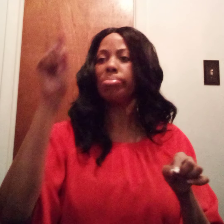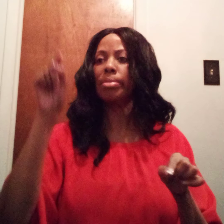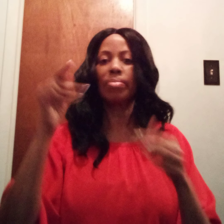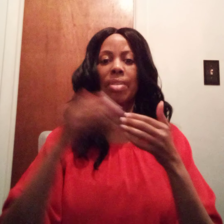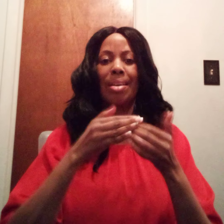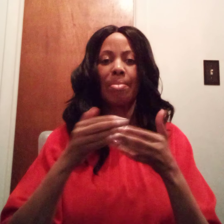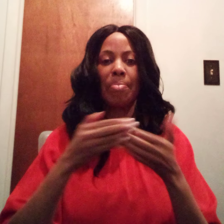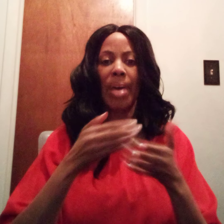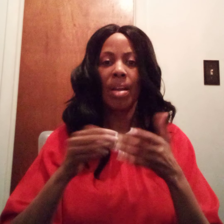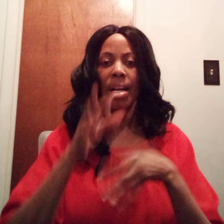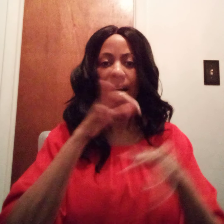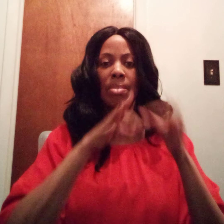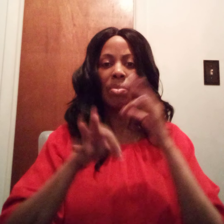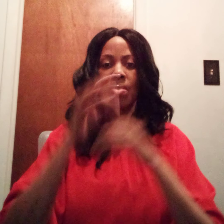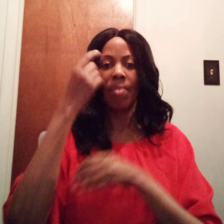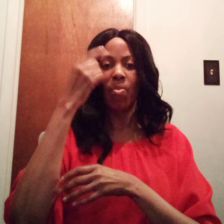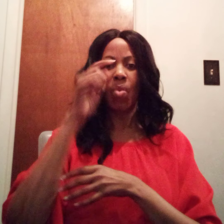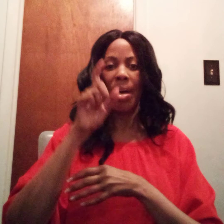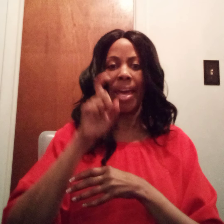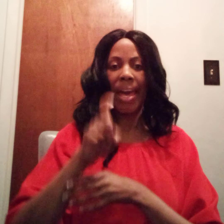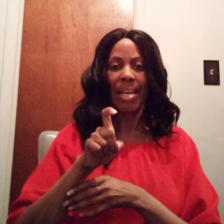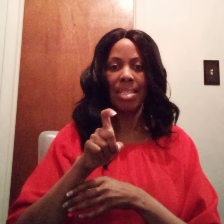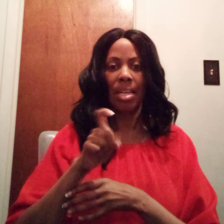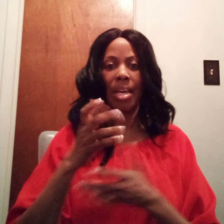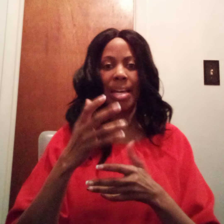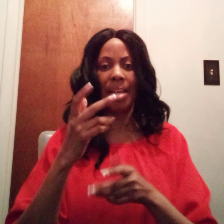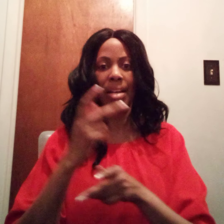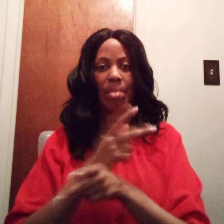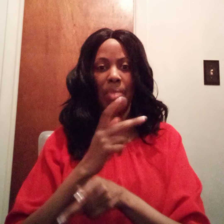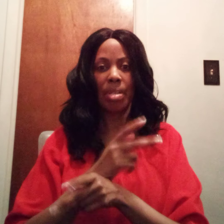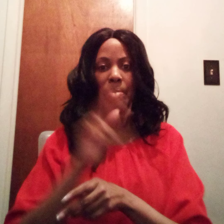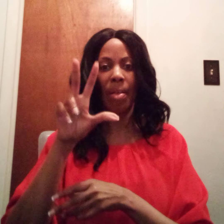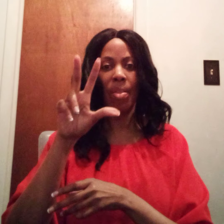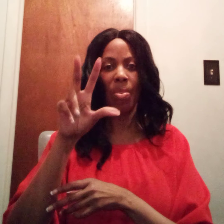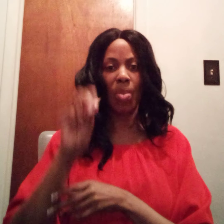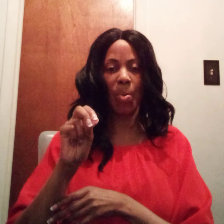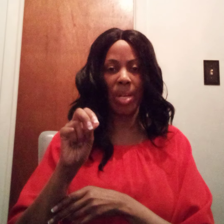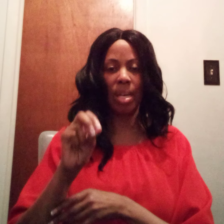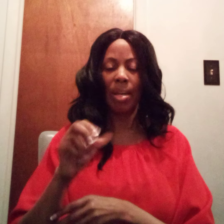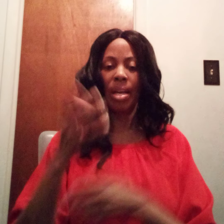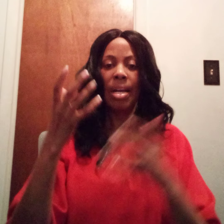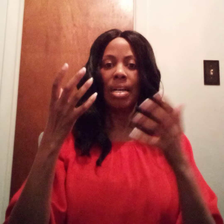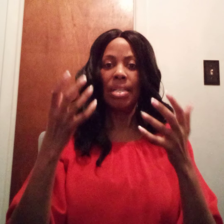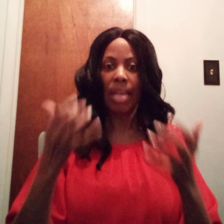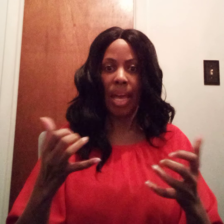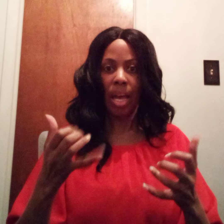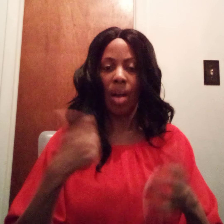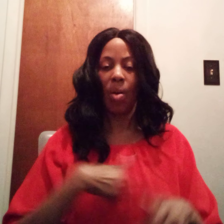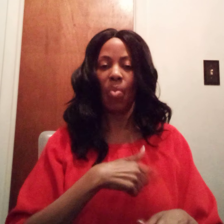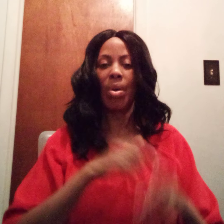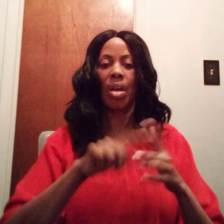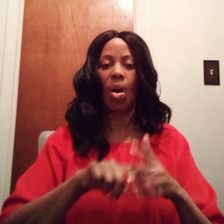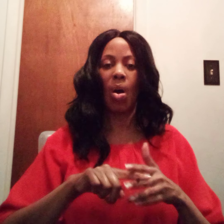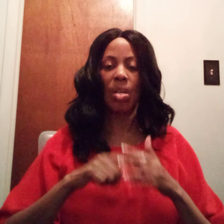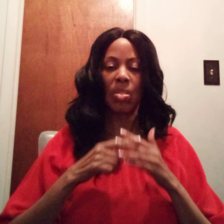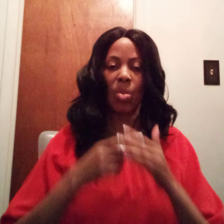multiply 0.3 times that, and I would get the discount. So now we're starting to, very slowly, we're starting to get into the